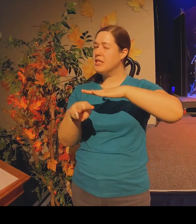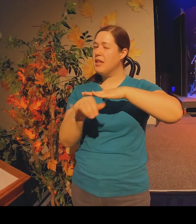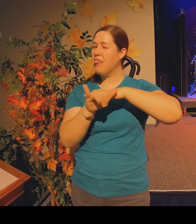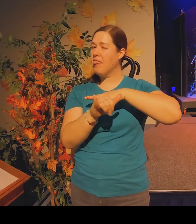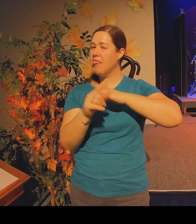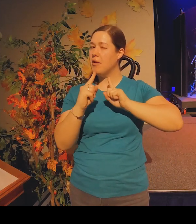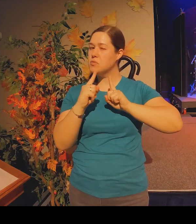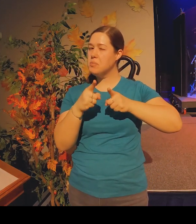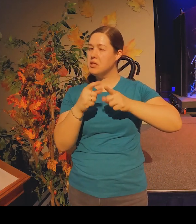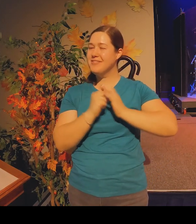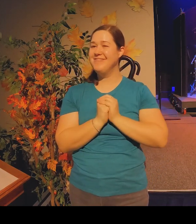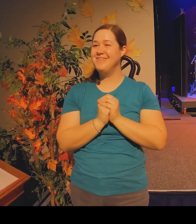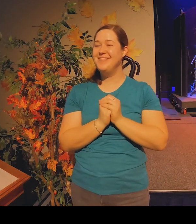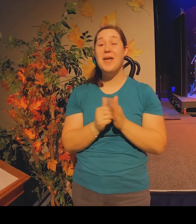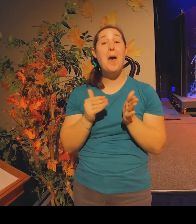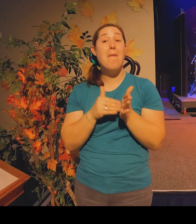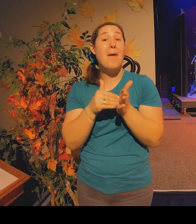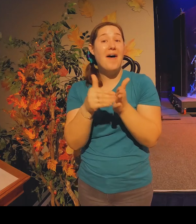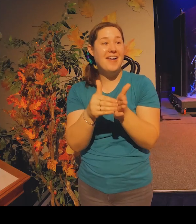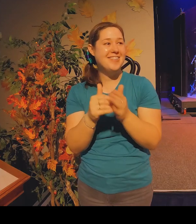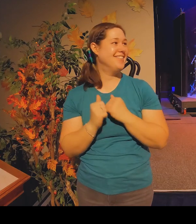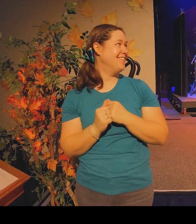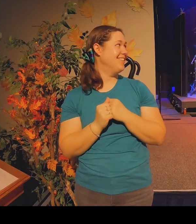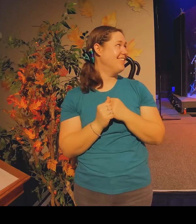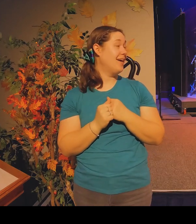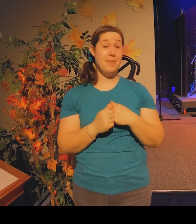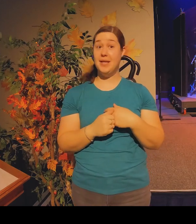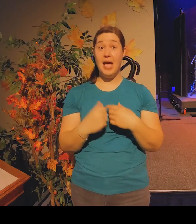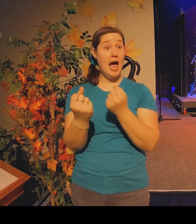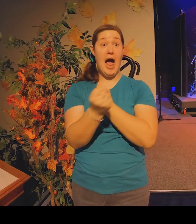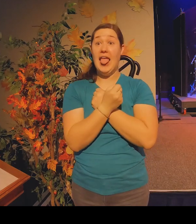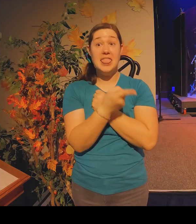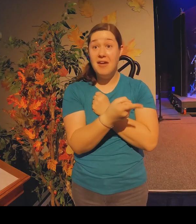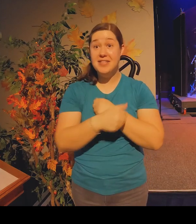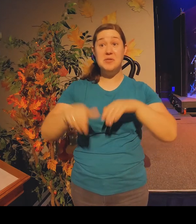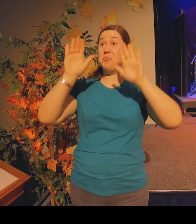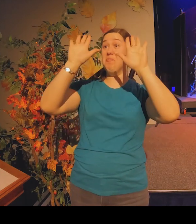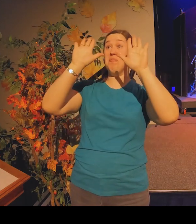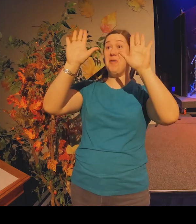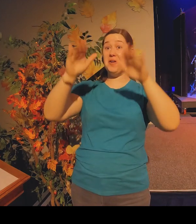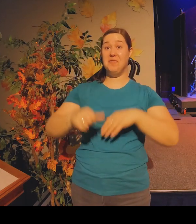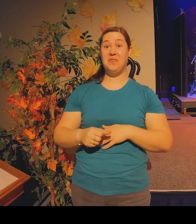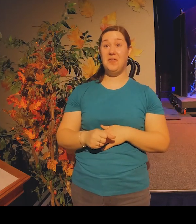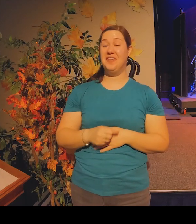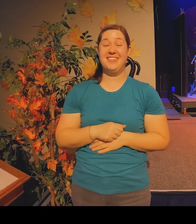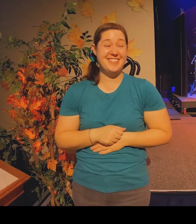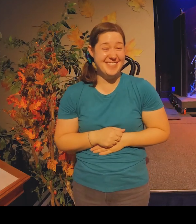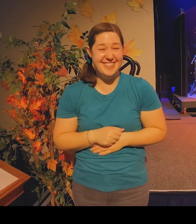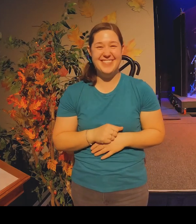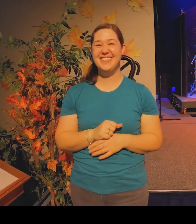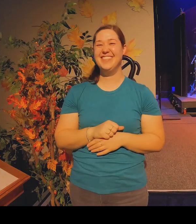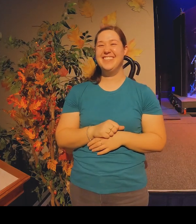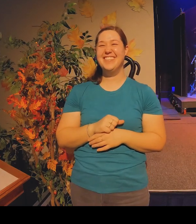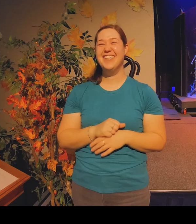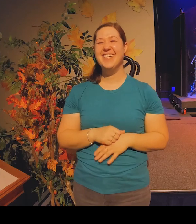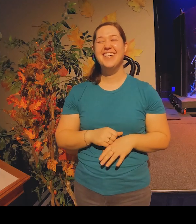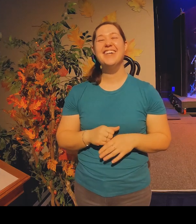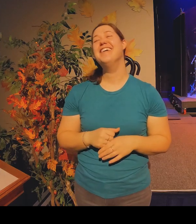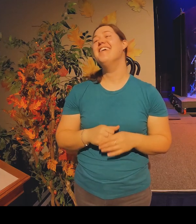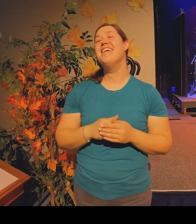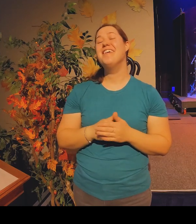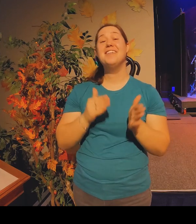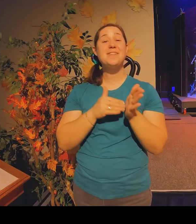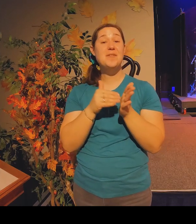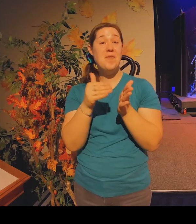Too often we think, I love it. I'm getting call and response from third graders. This is great. This is church. Too often we think